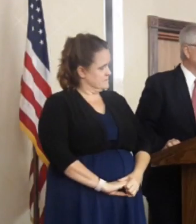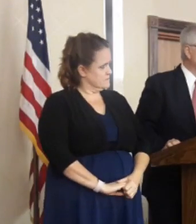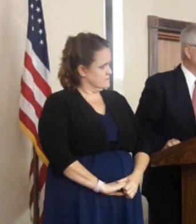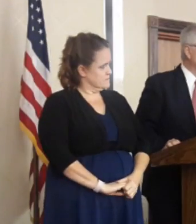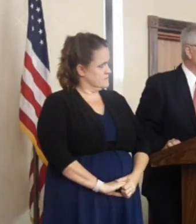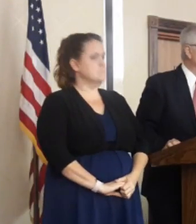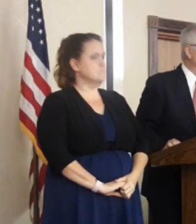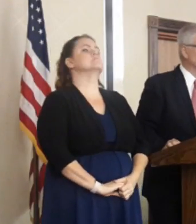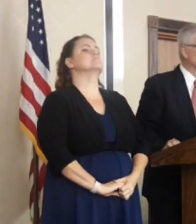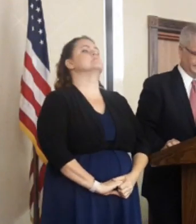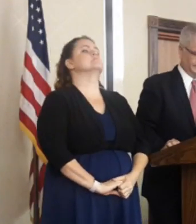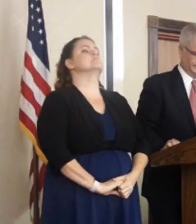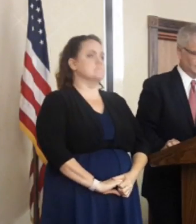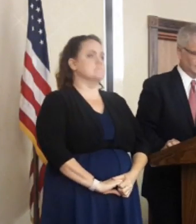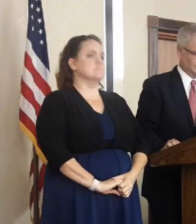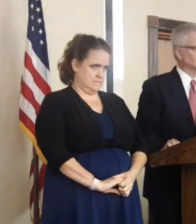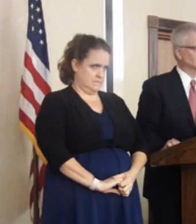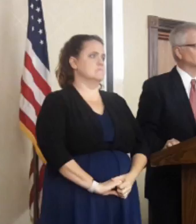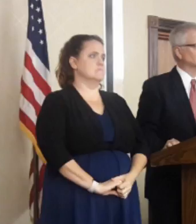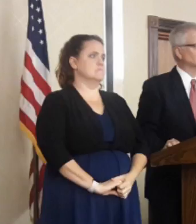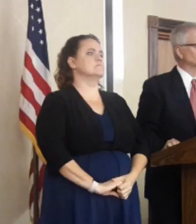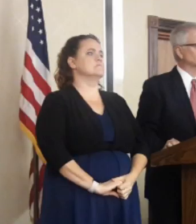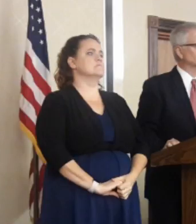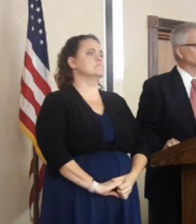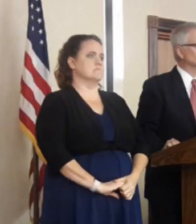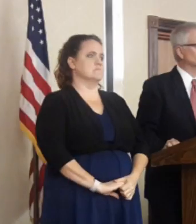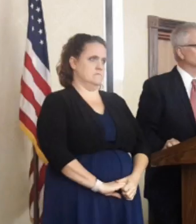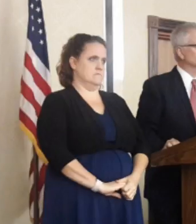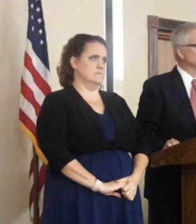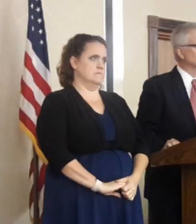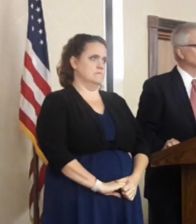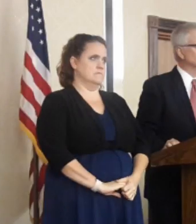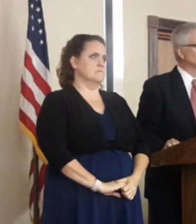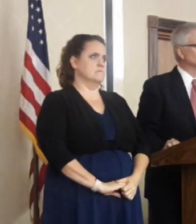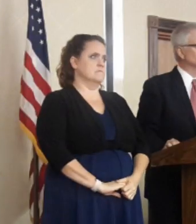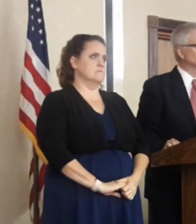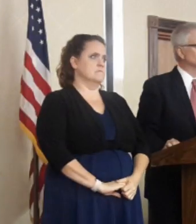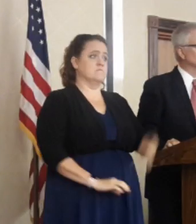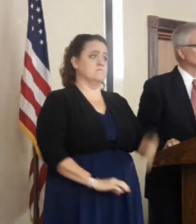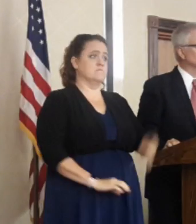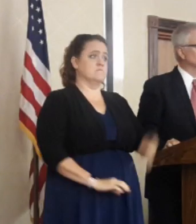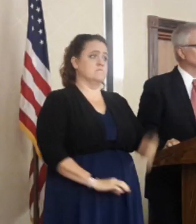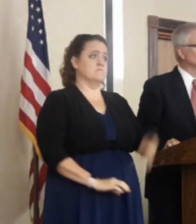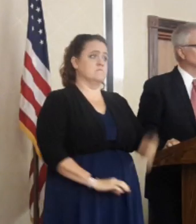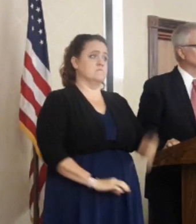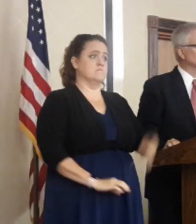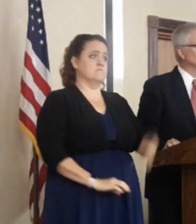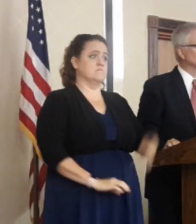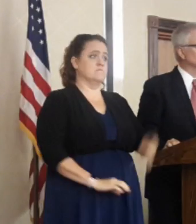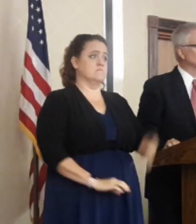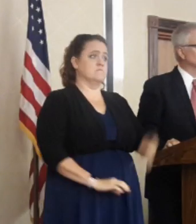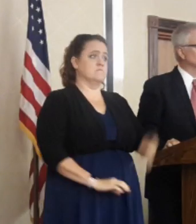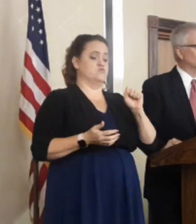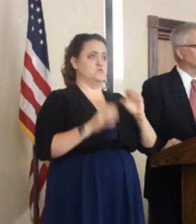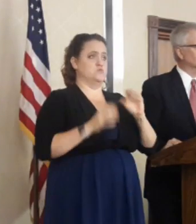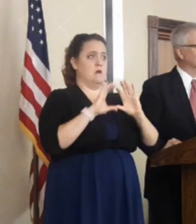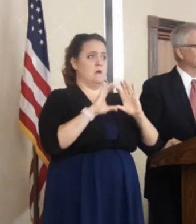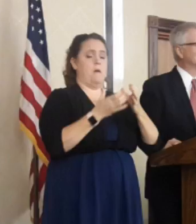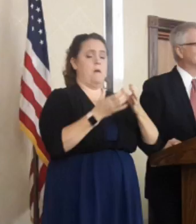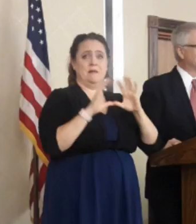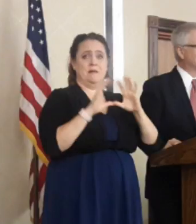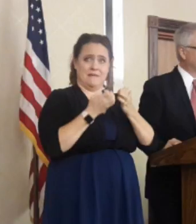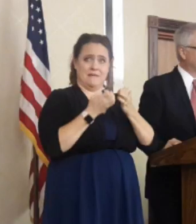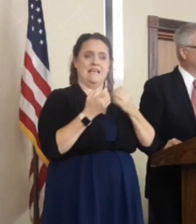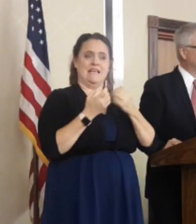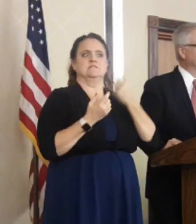Yes, sir. As some of you may have noticed, the Grassroots Club Committee is doing something else.